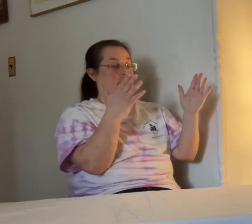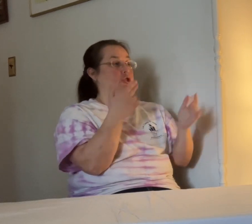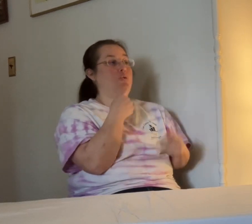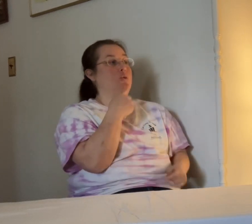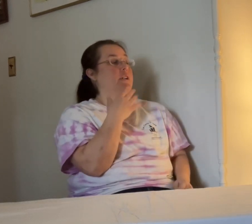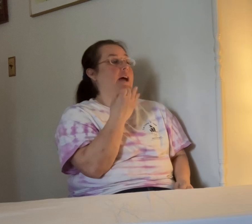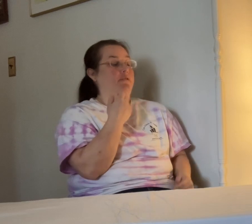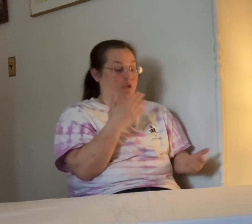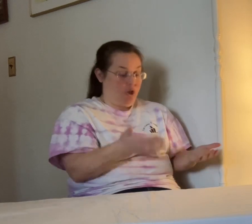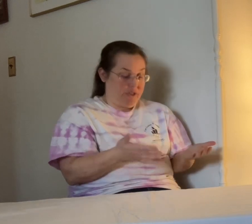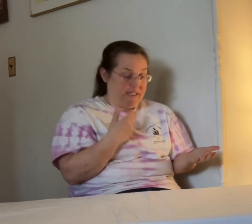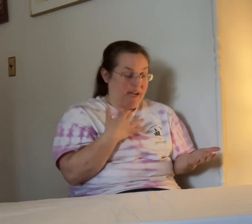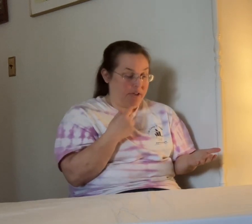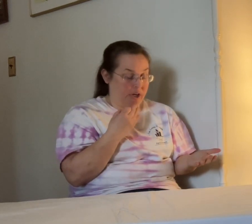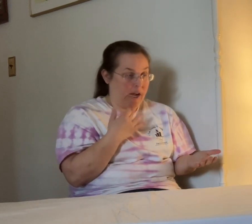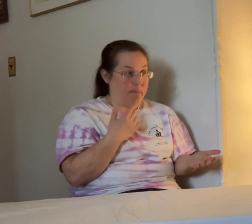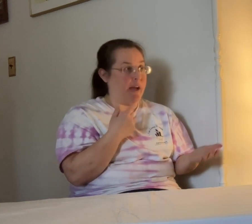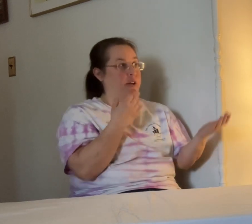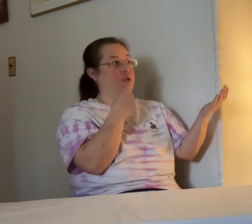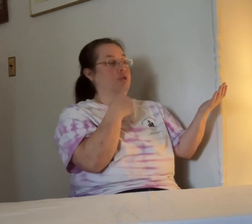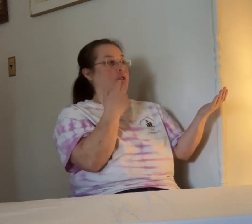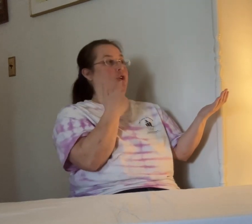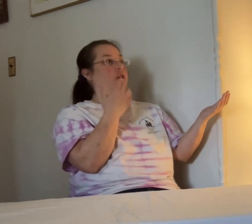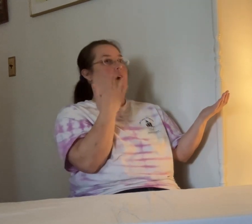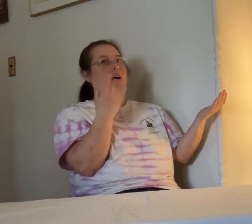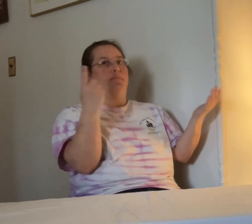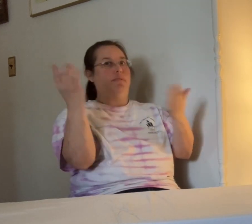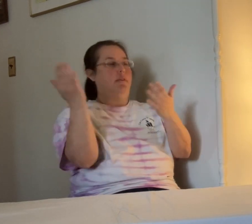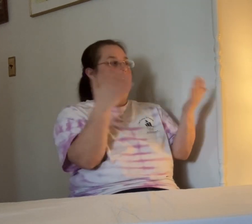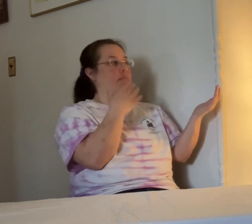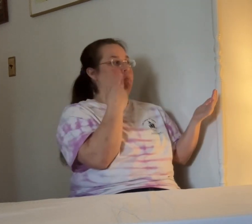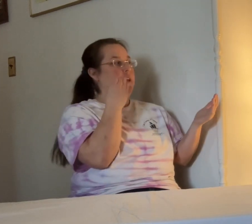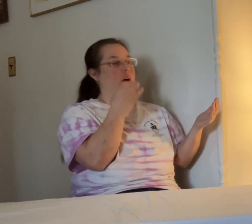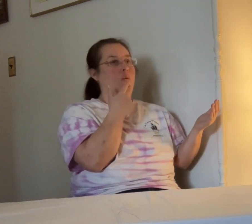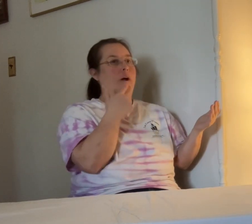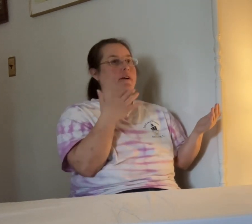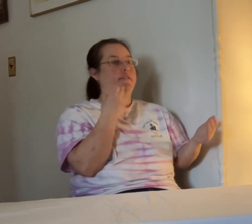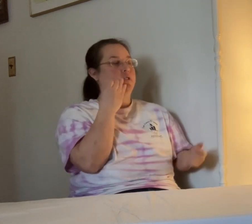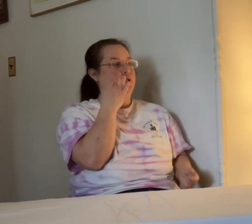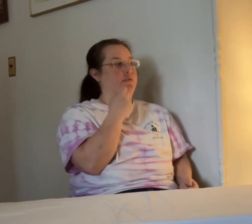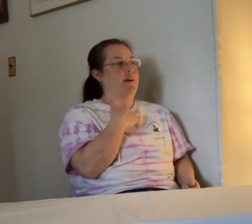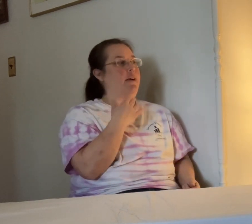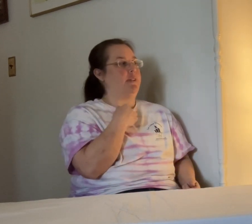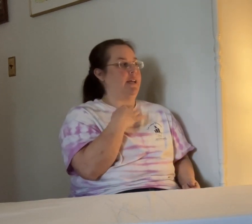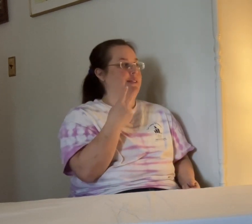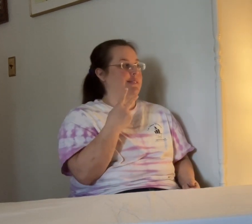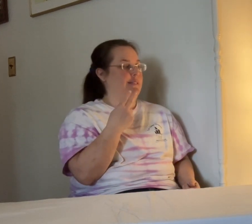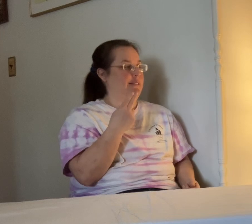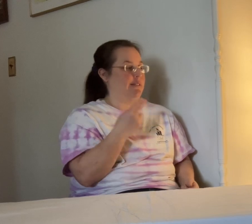You wouldn't have to look down at your iPad. You could look up and be aware of your surroundings.